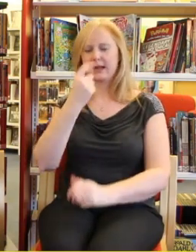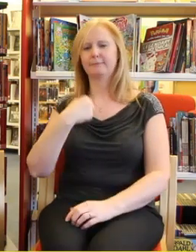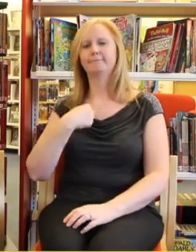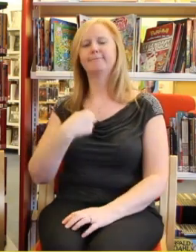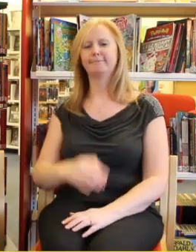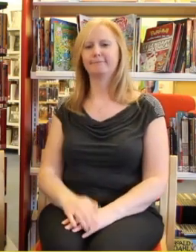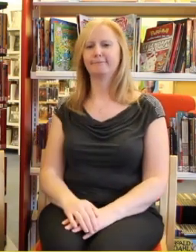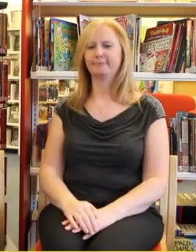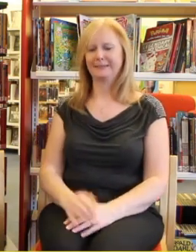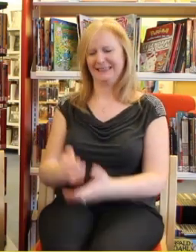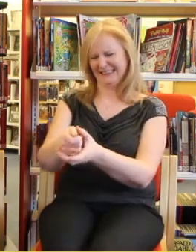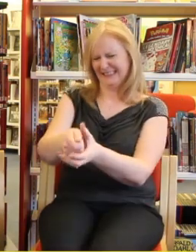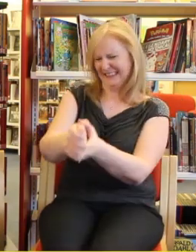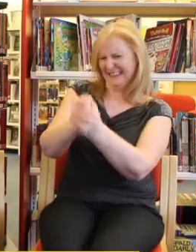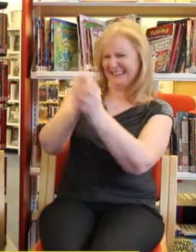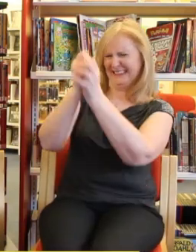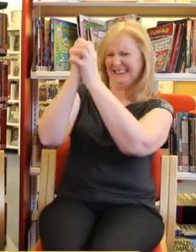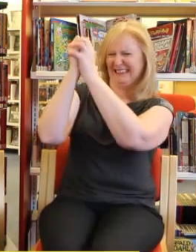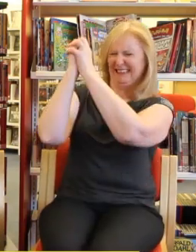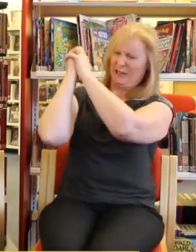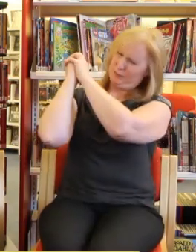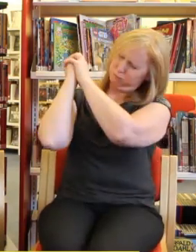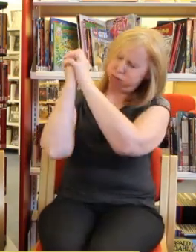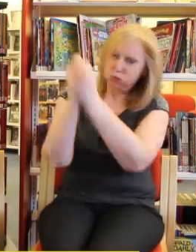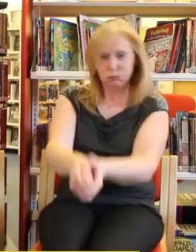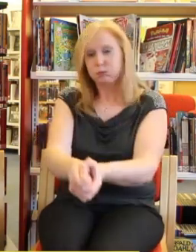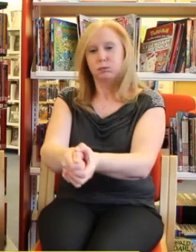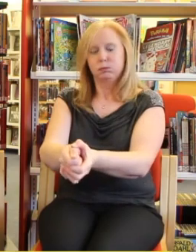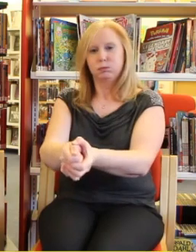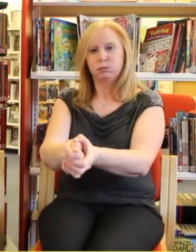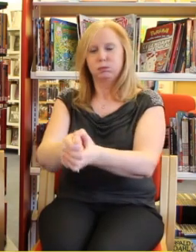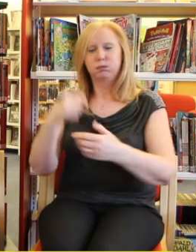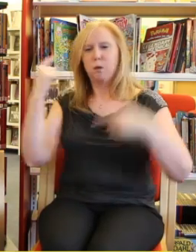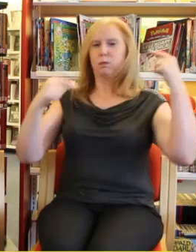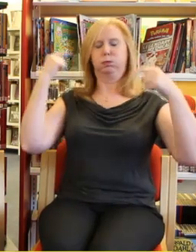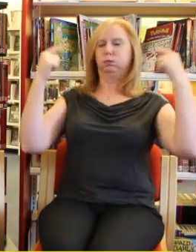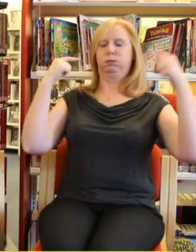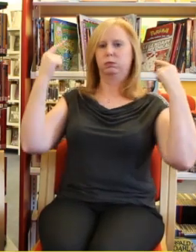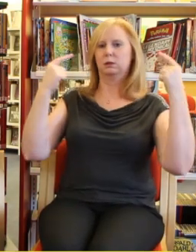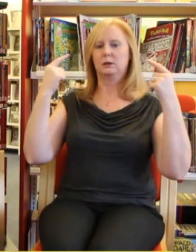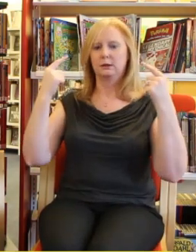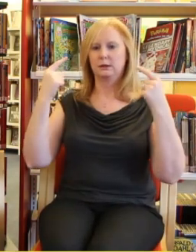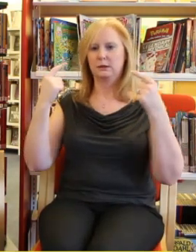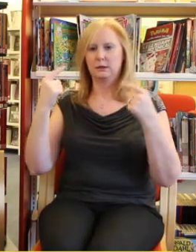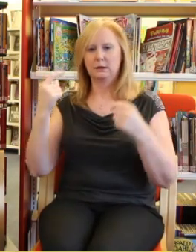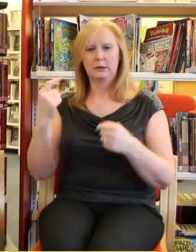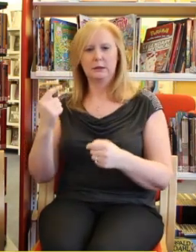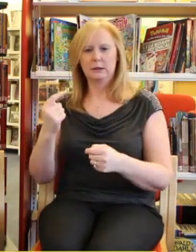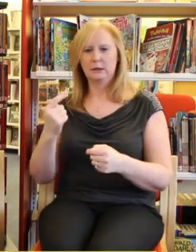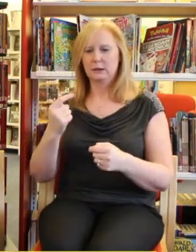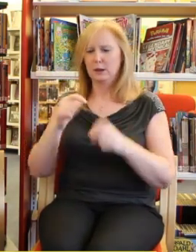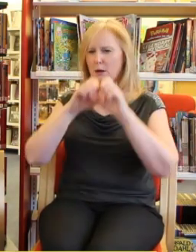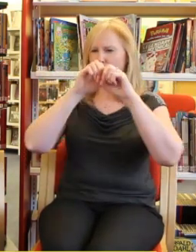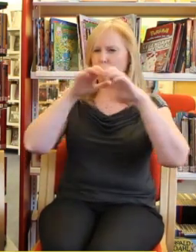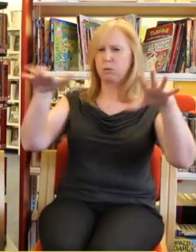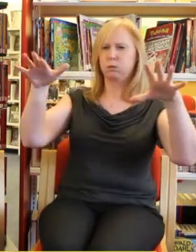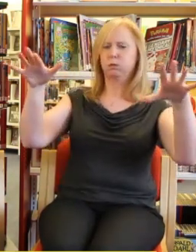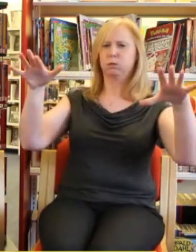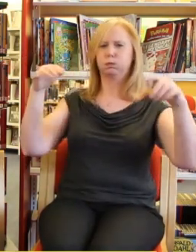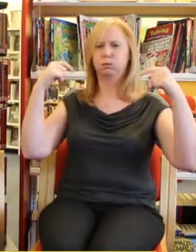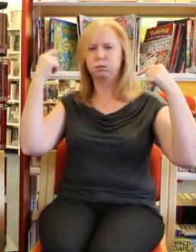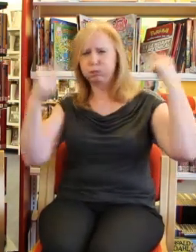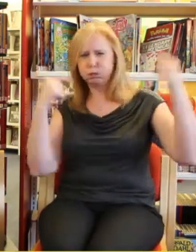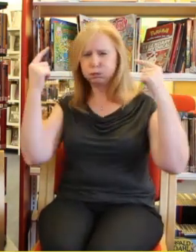He raised it up high and then down with a crash. A metallic ring shattered the air with each